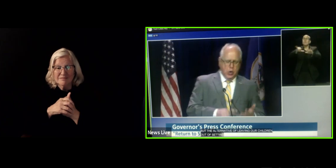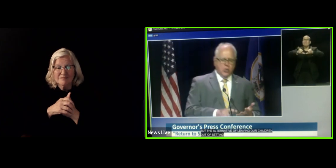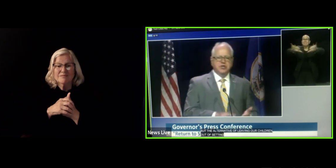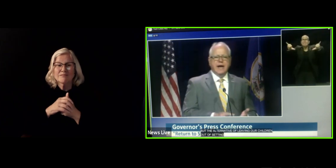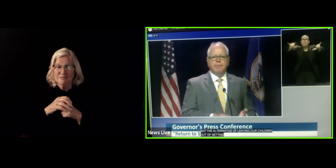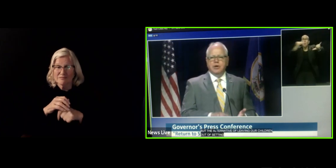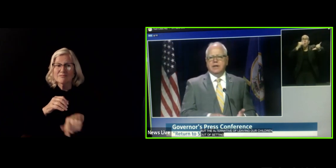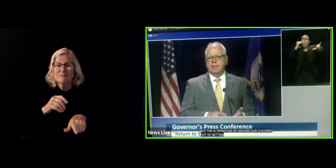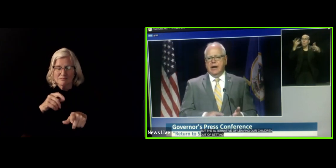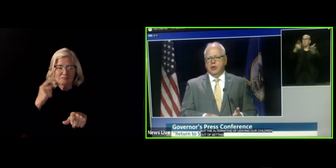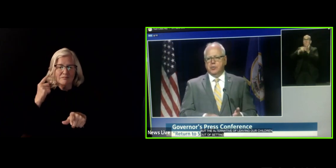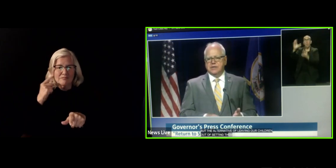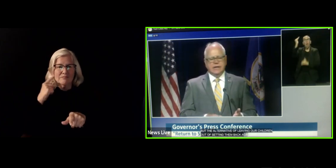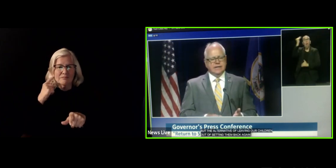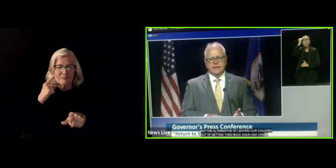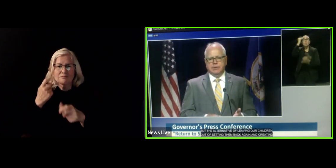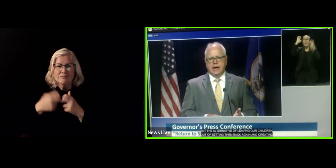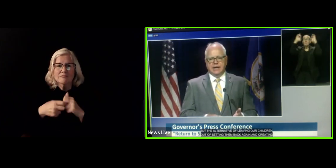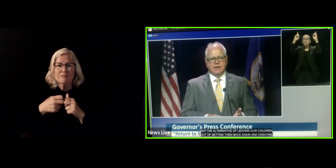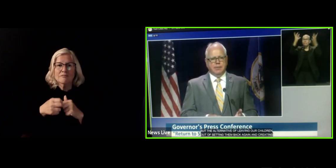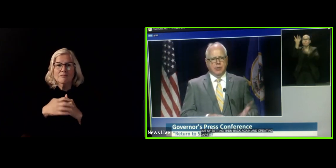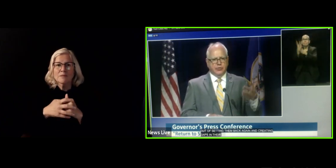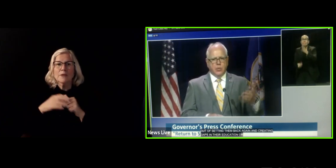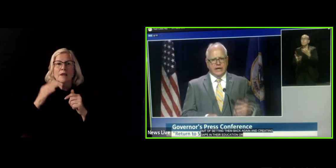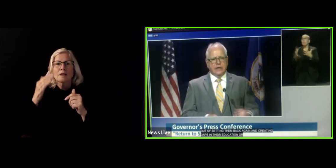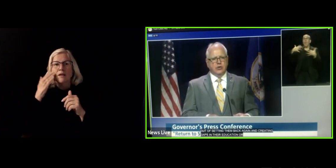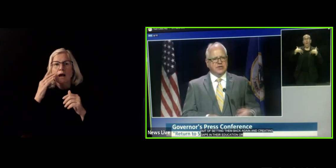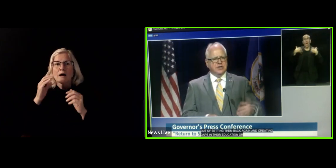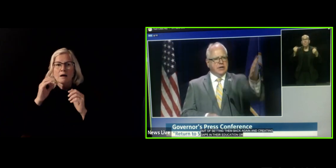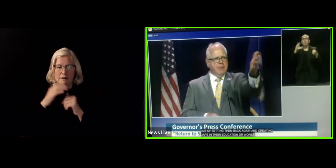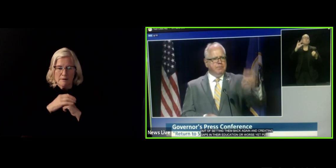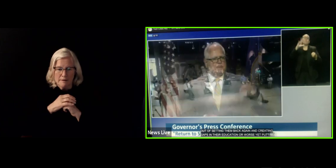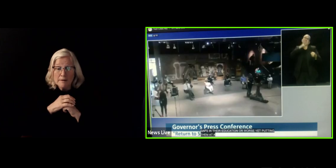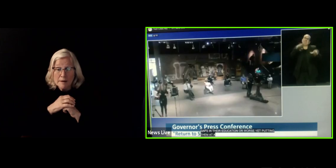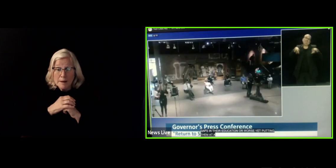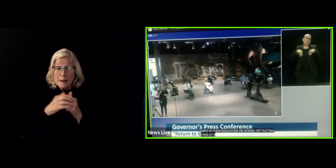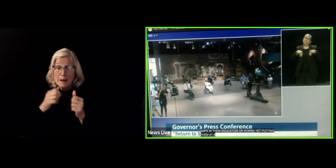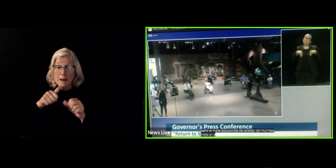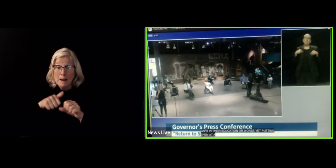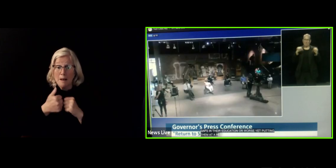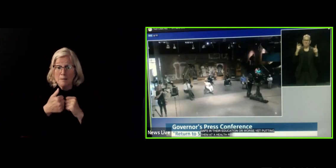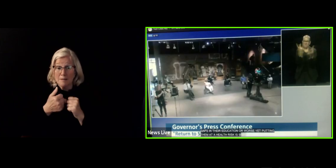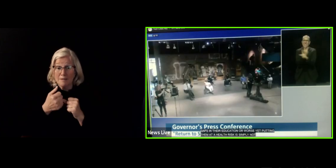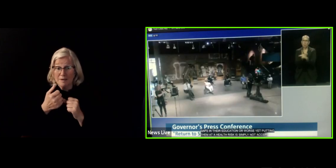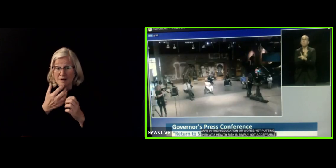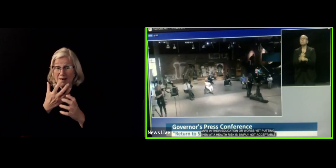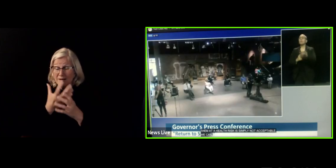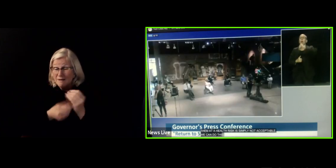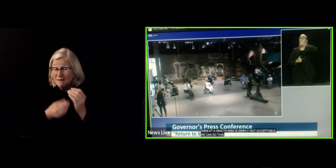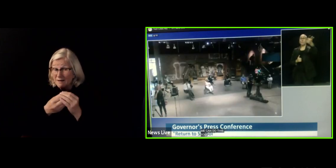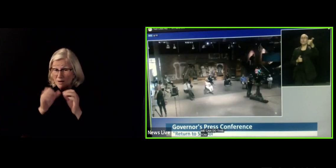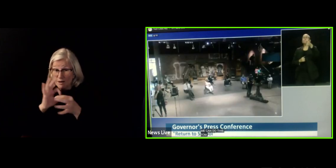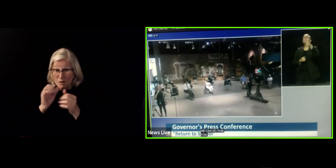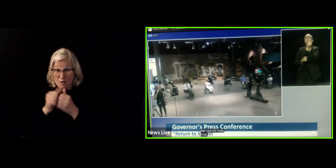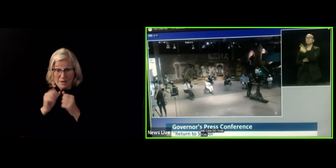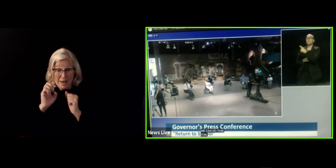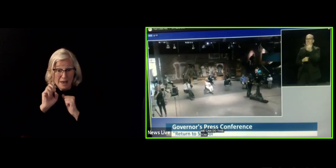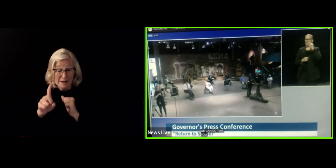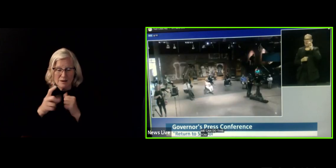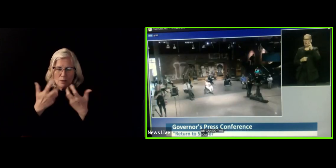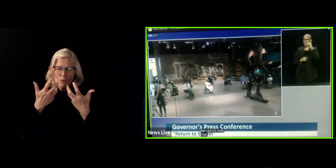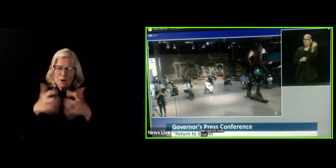or worse yet, putting them at a health risk is simply not acceptable. So we can do this. Tom? Governor, this using